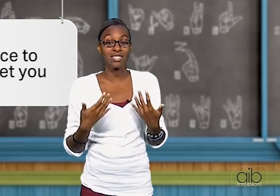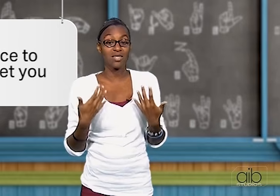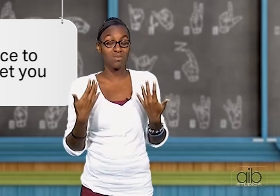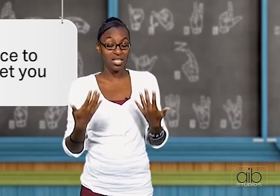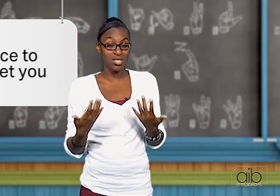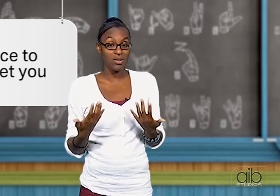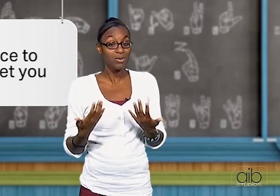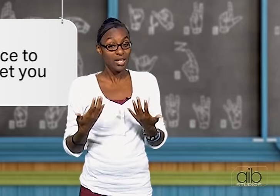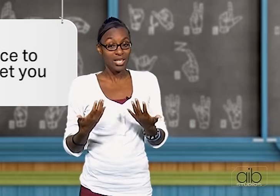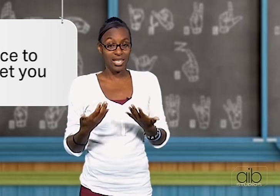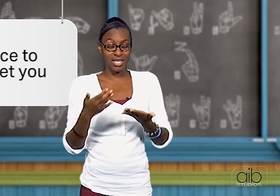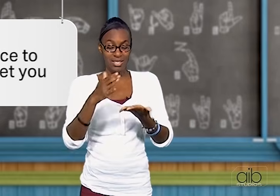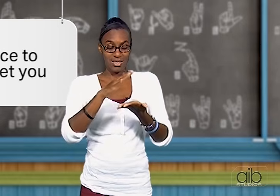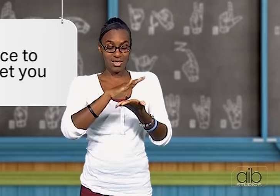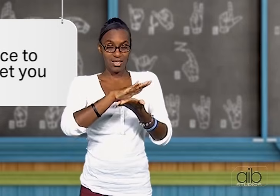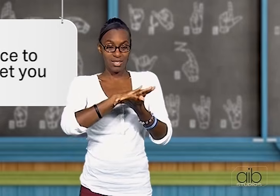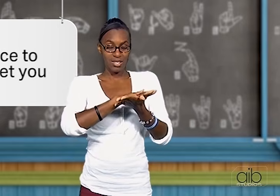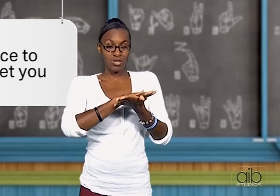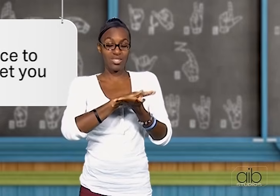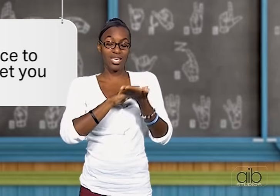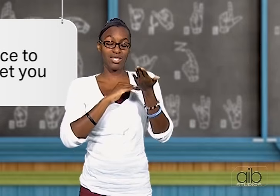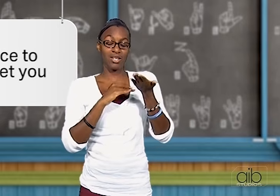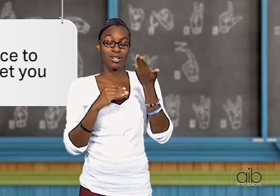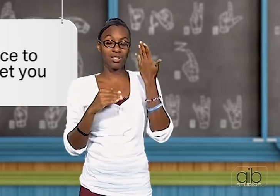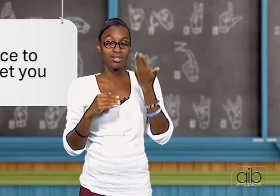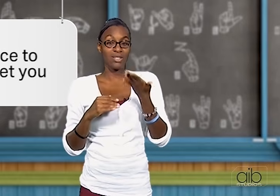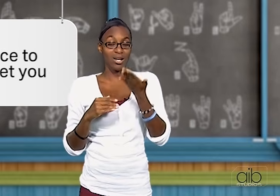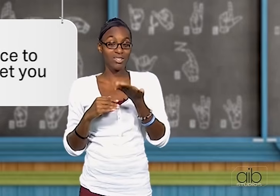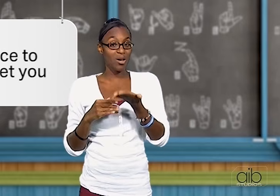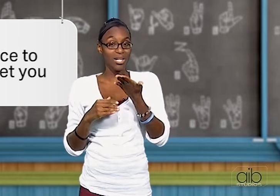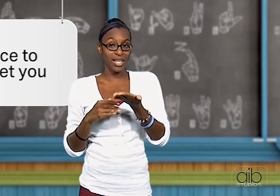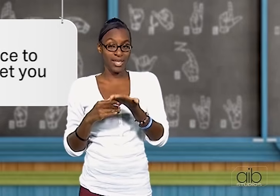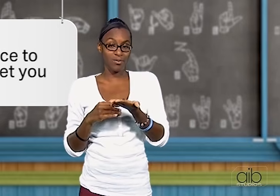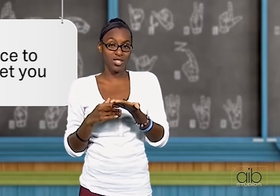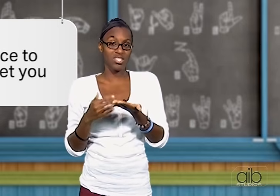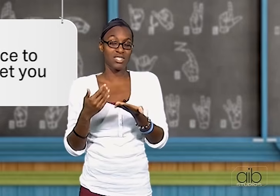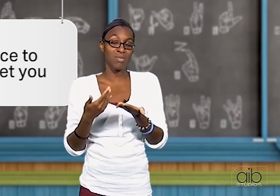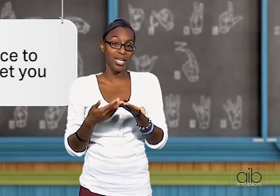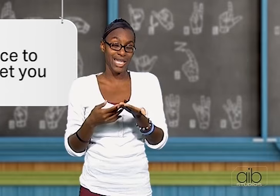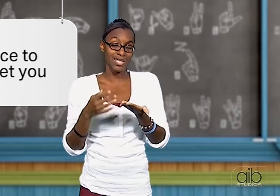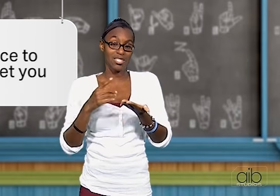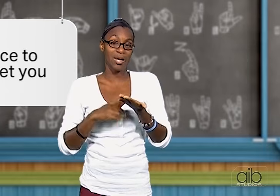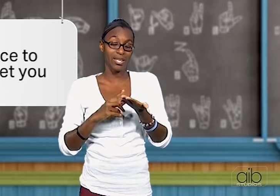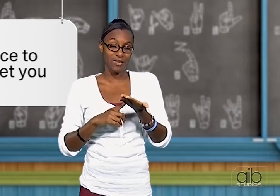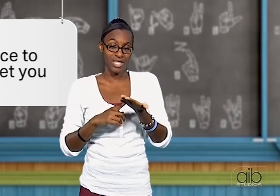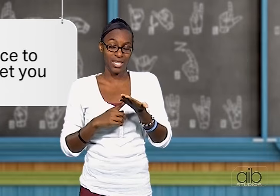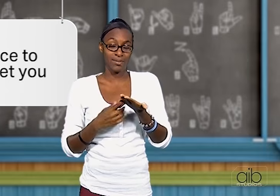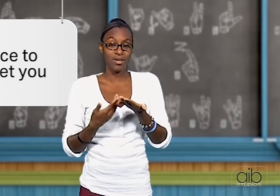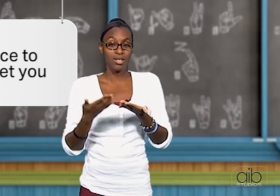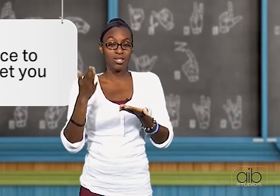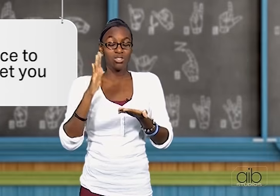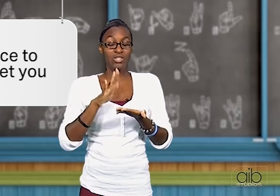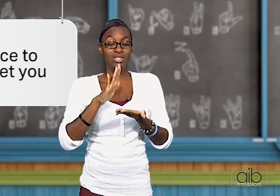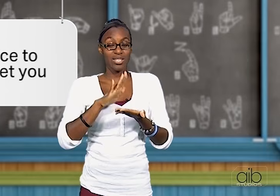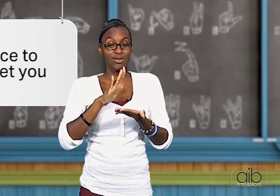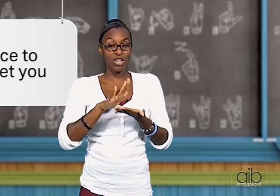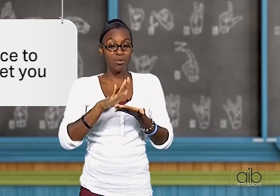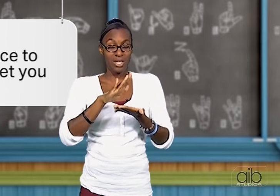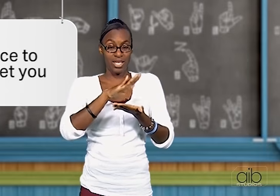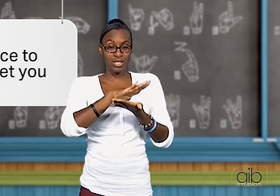to meet you is you take your non-dominant hand, which is in my case, is my left hand. You're going to take your dominant hand and you're